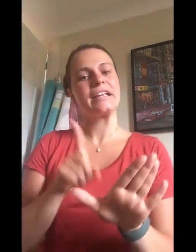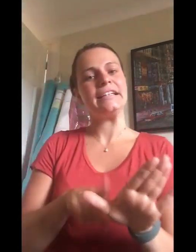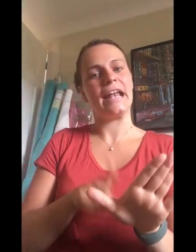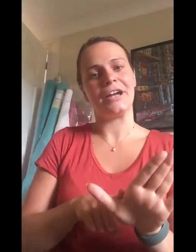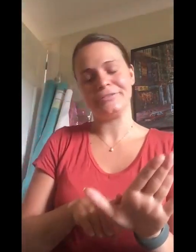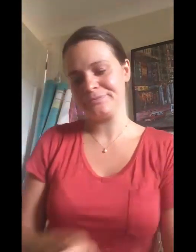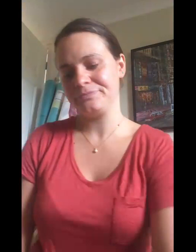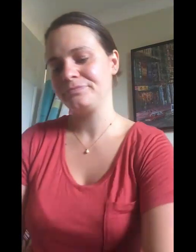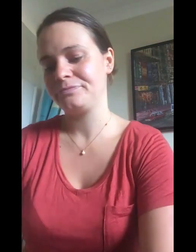yellow.